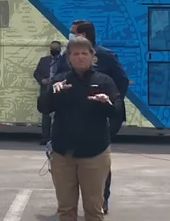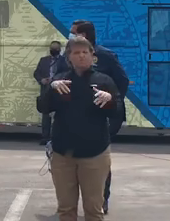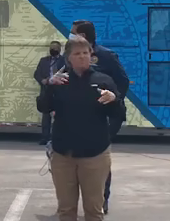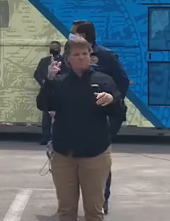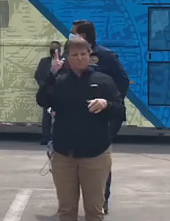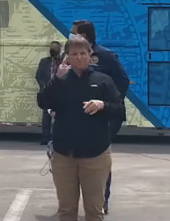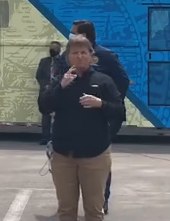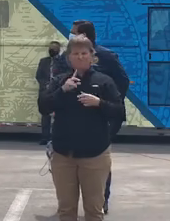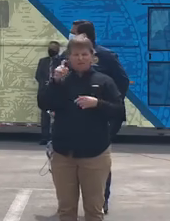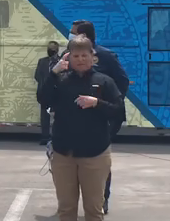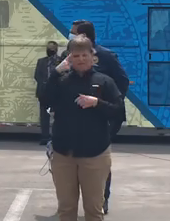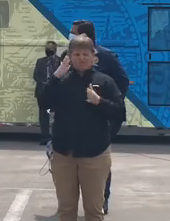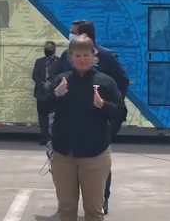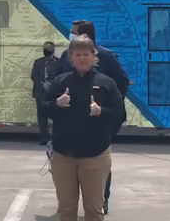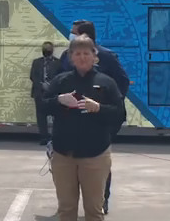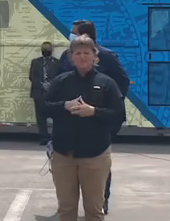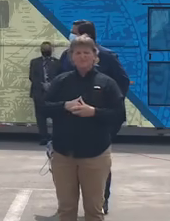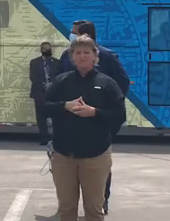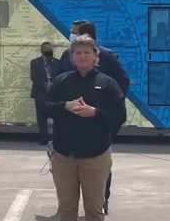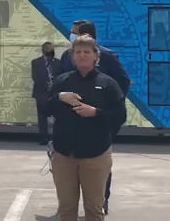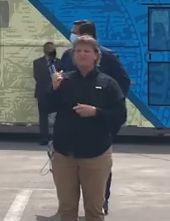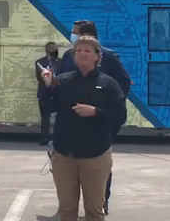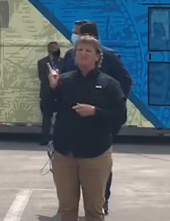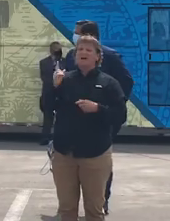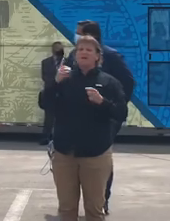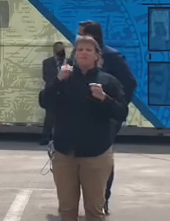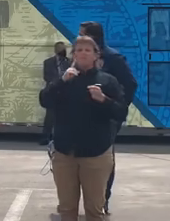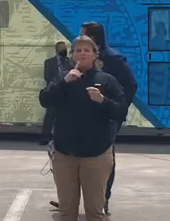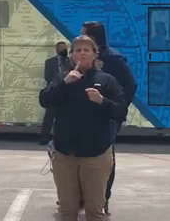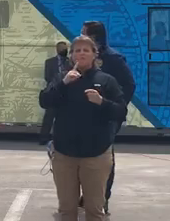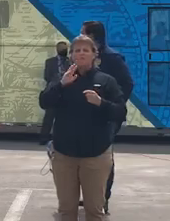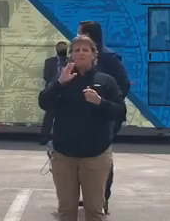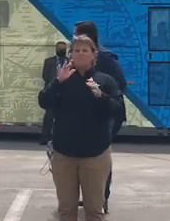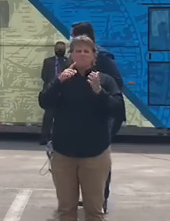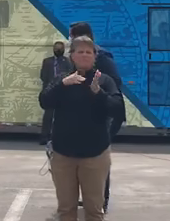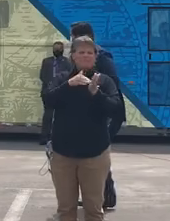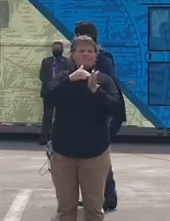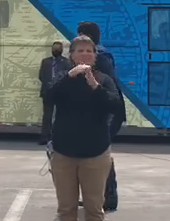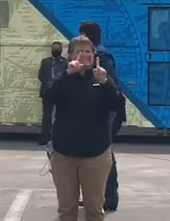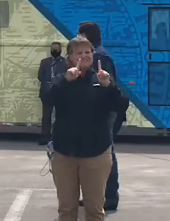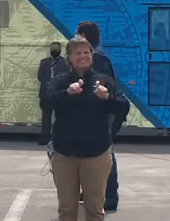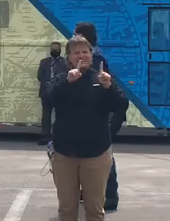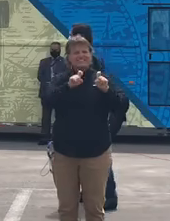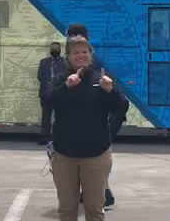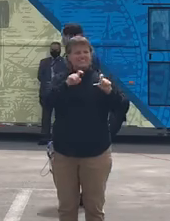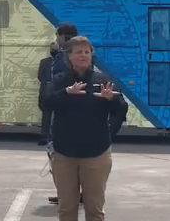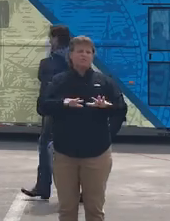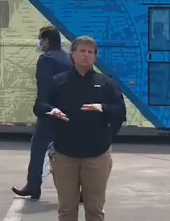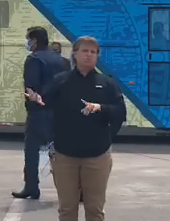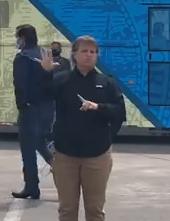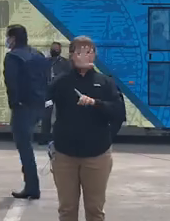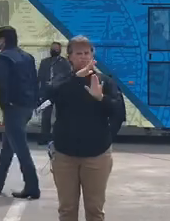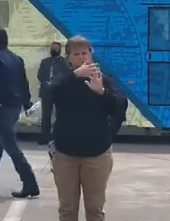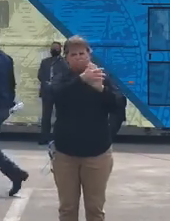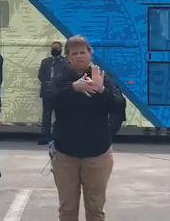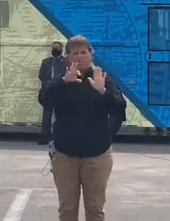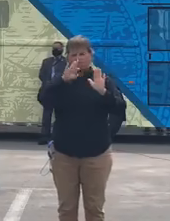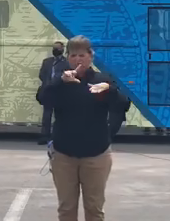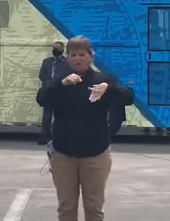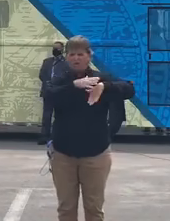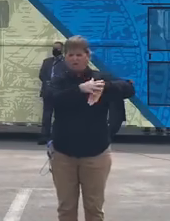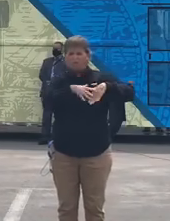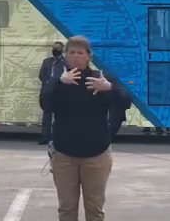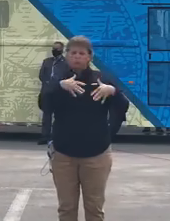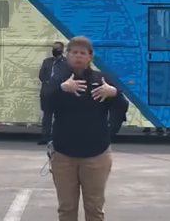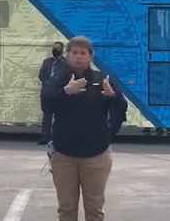are fast approaching almost 500,000 tests that have been conducted here in Florida. And that is a testament to the governor's focus